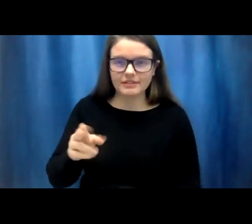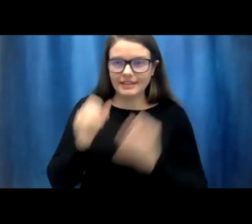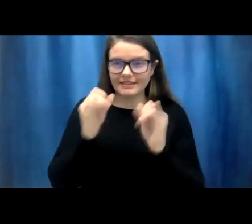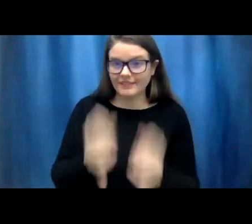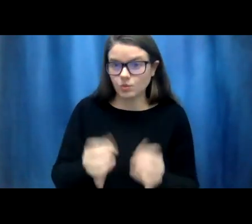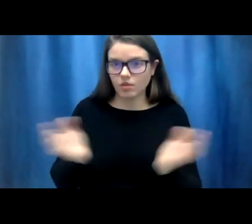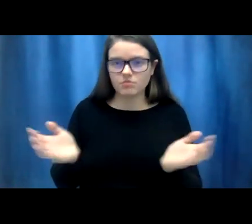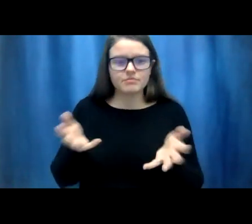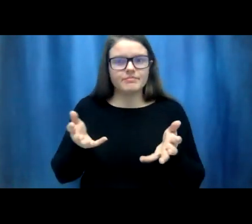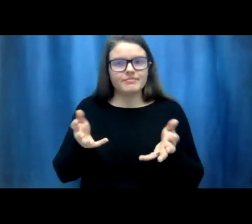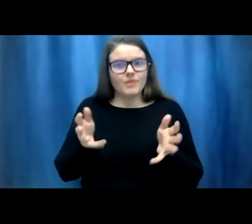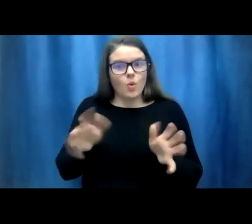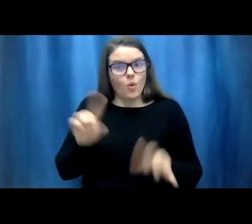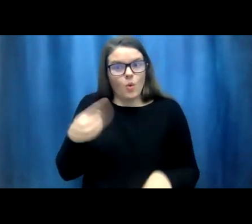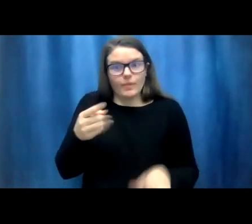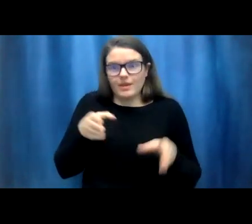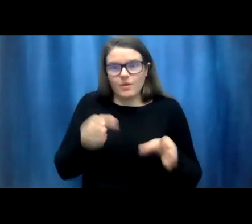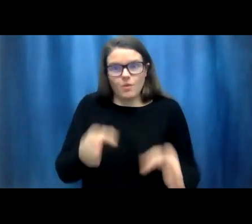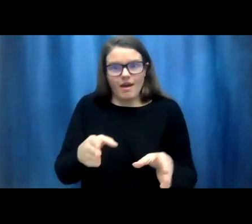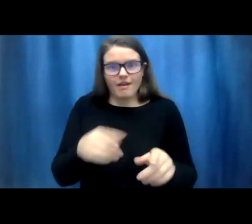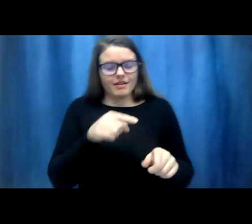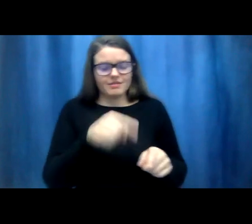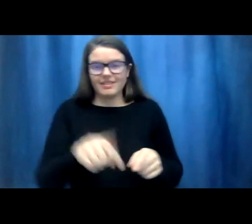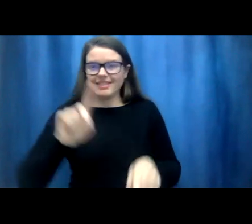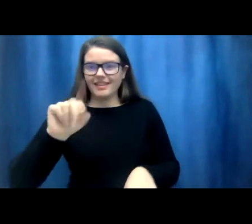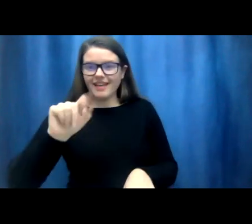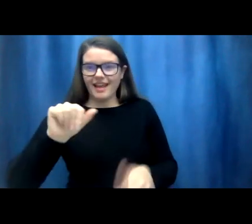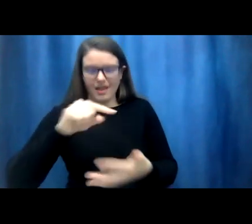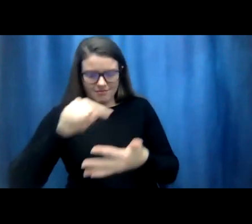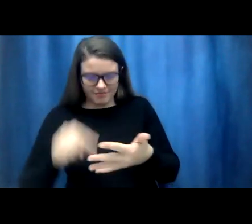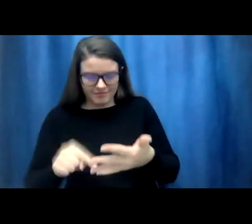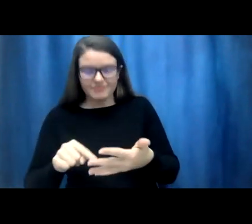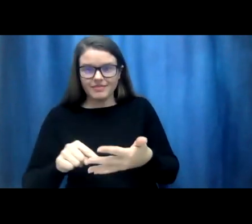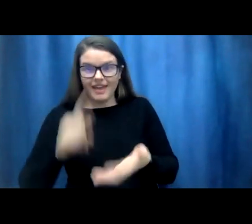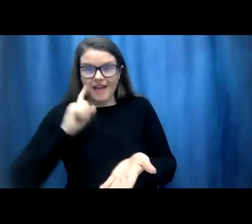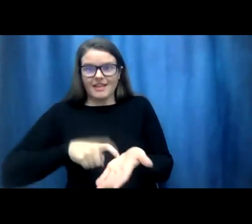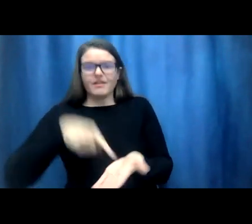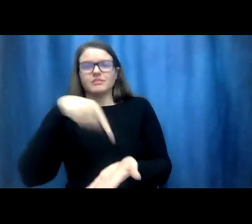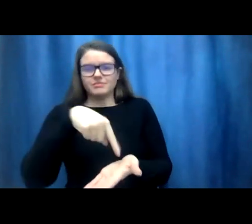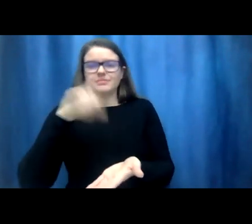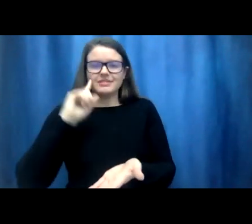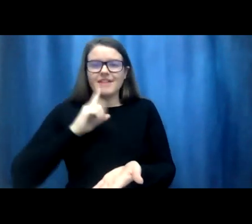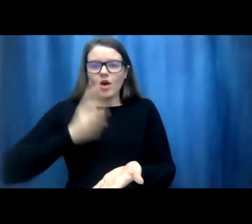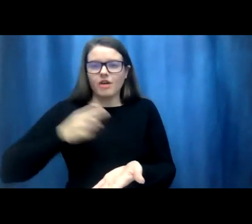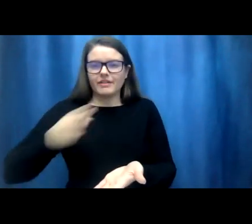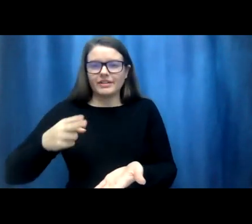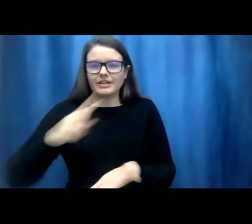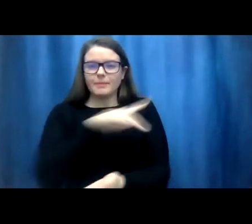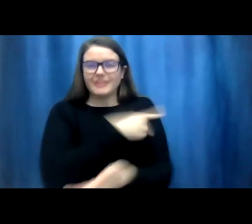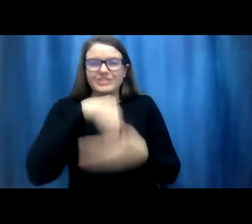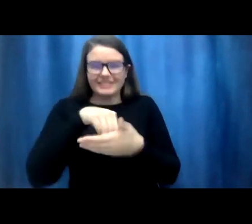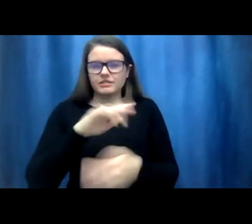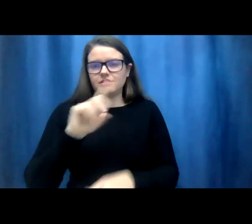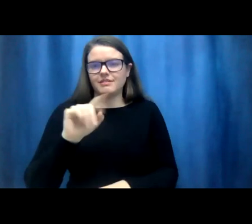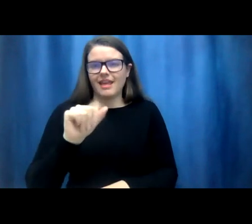only way they can identify that there are deaf and hard of hearing patients in the data in